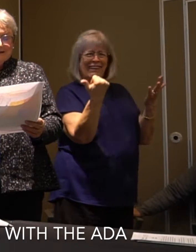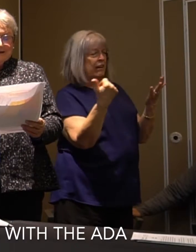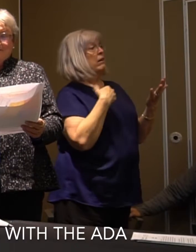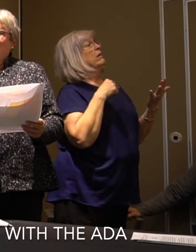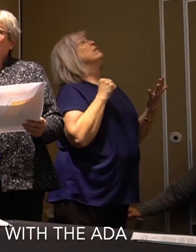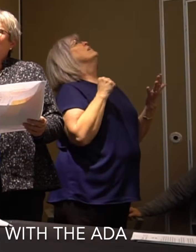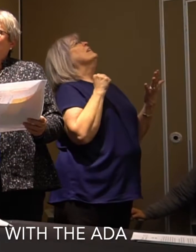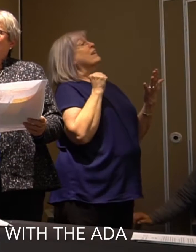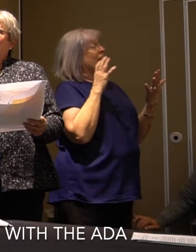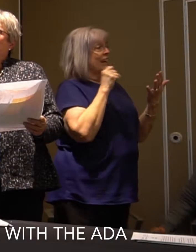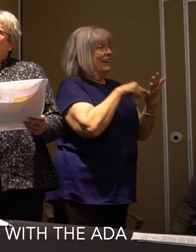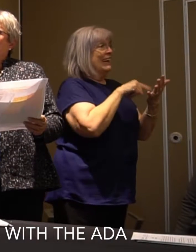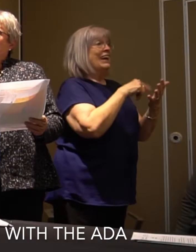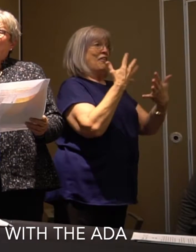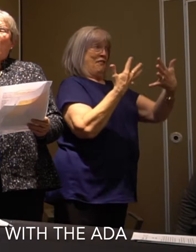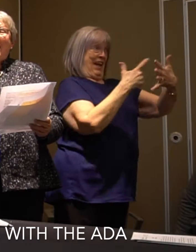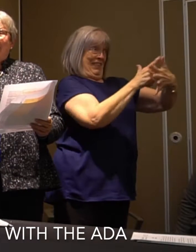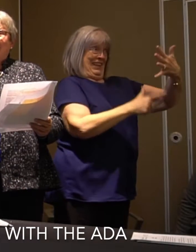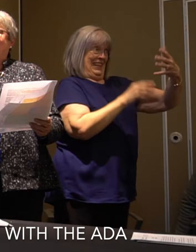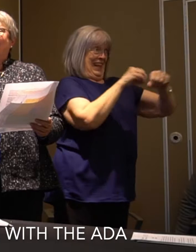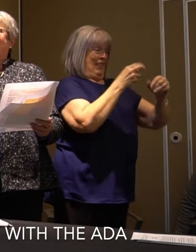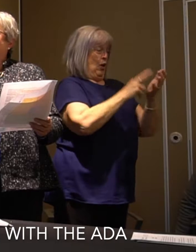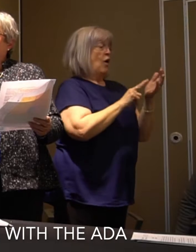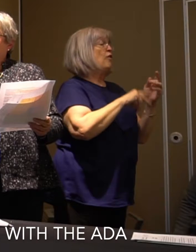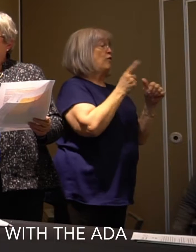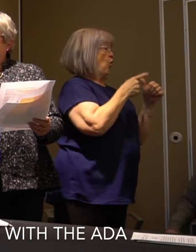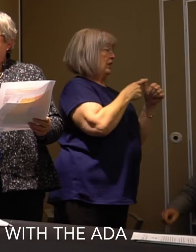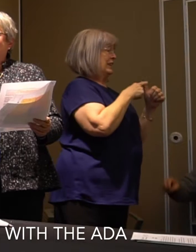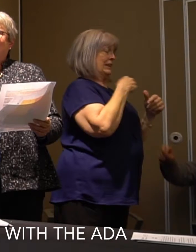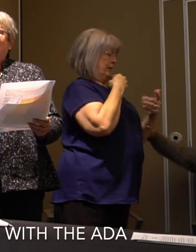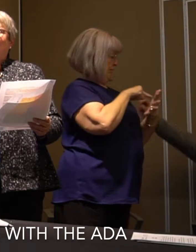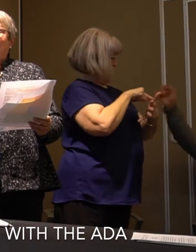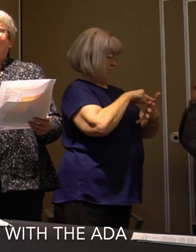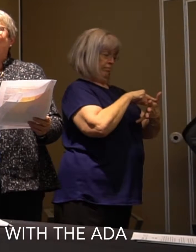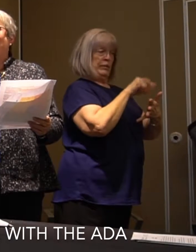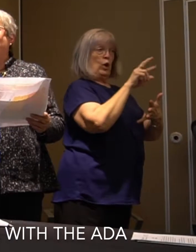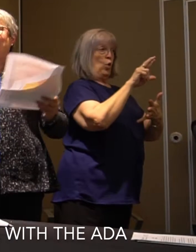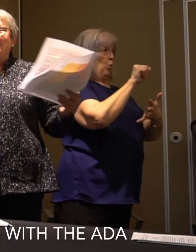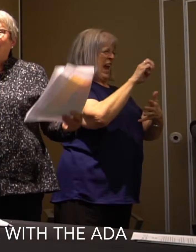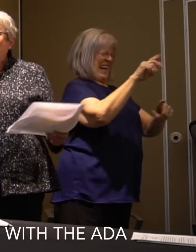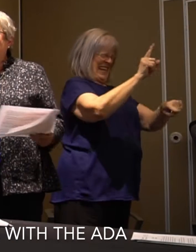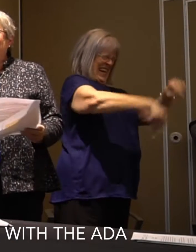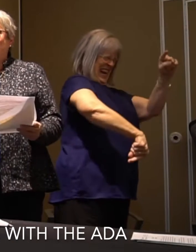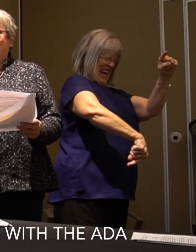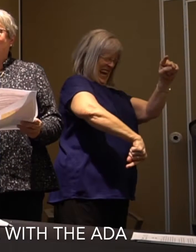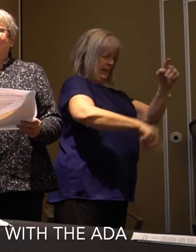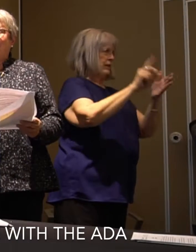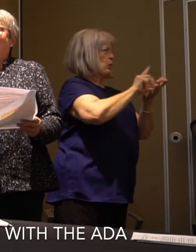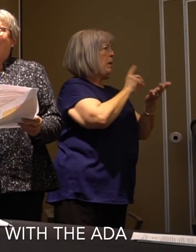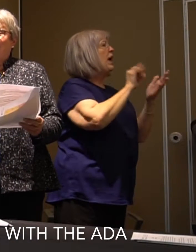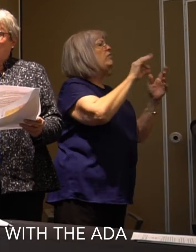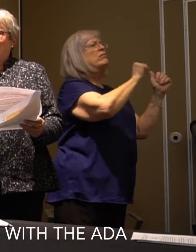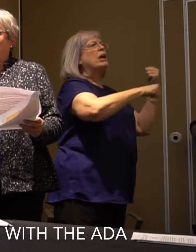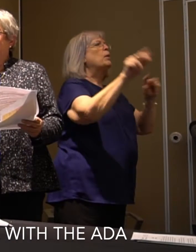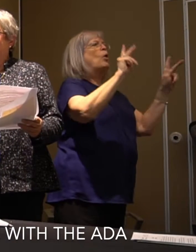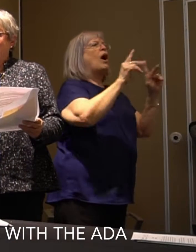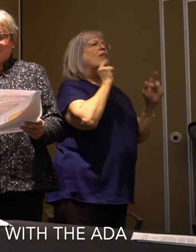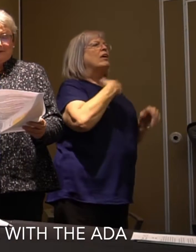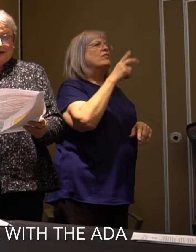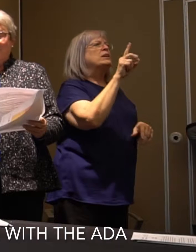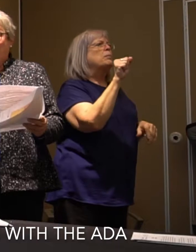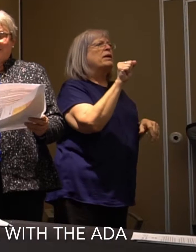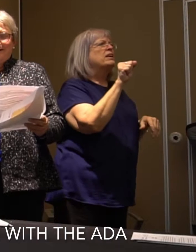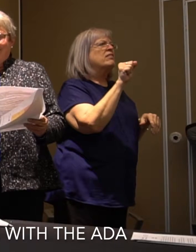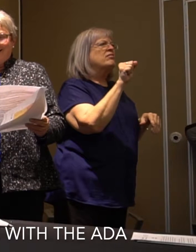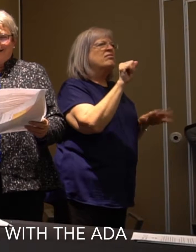contract, first, the RAYs cannot discriminate against anyone with a disability among other